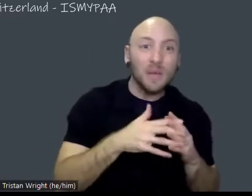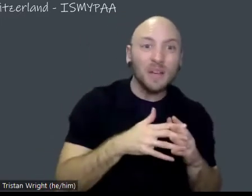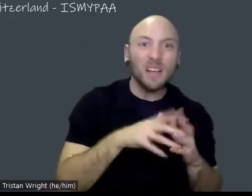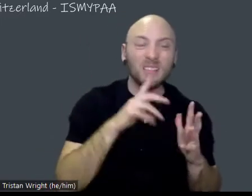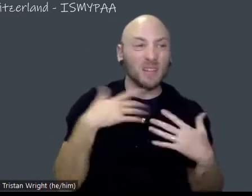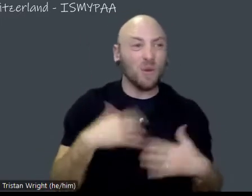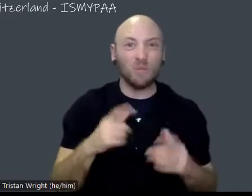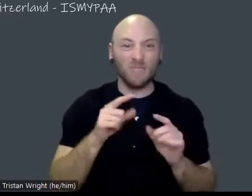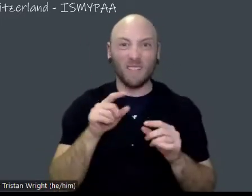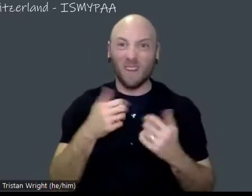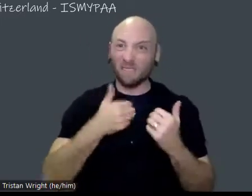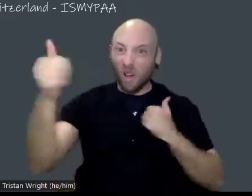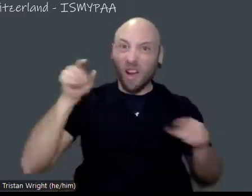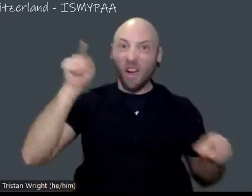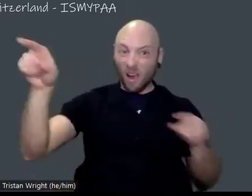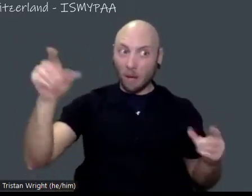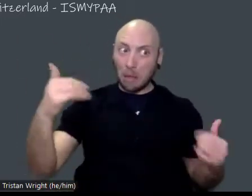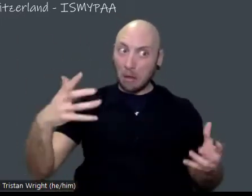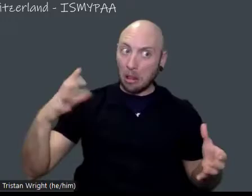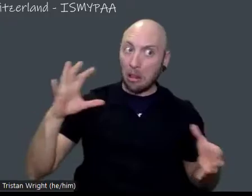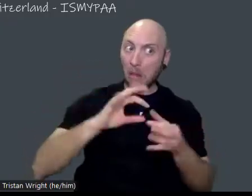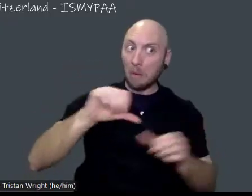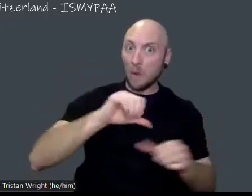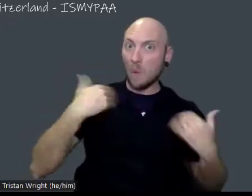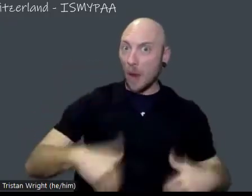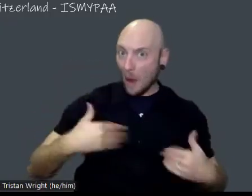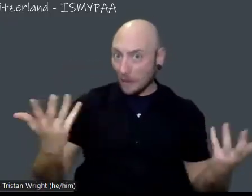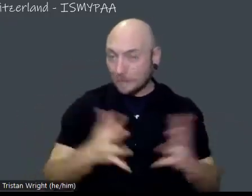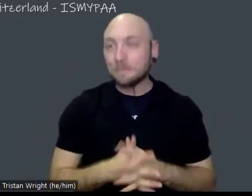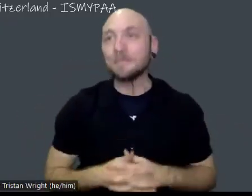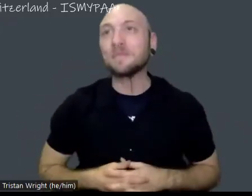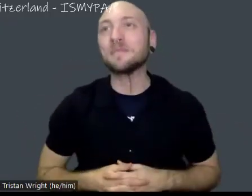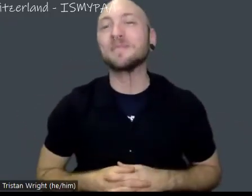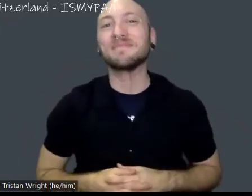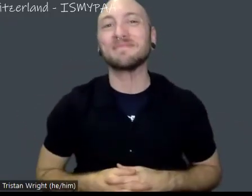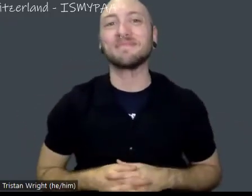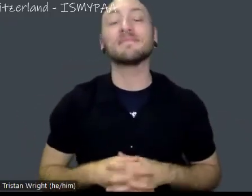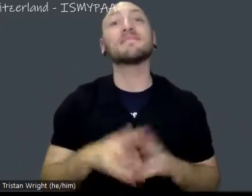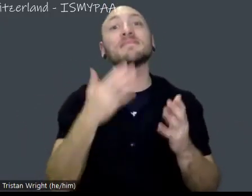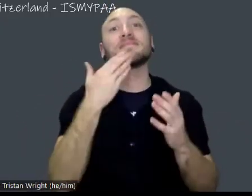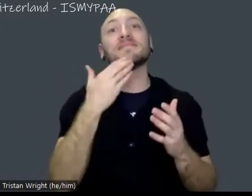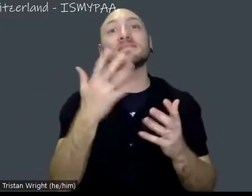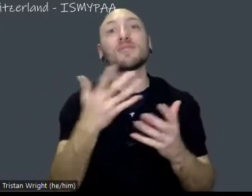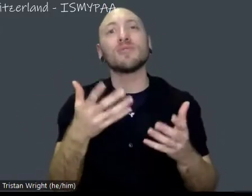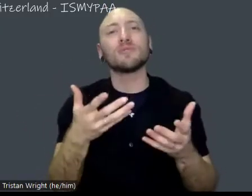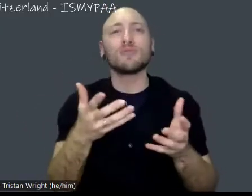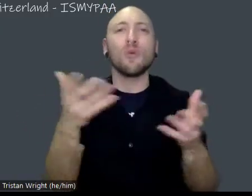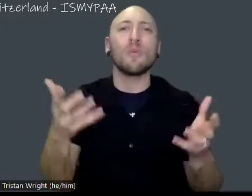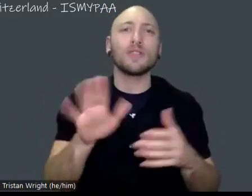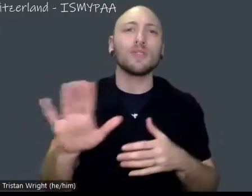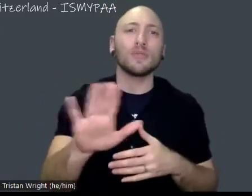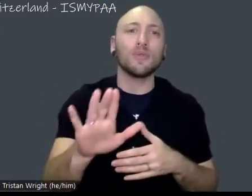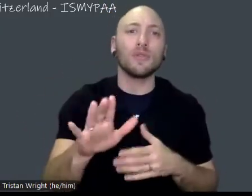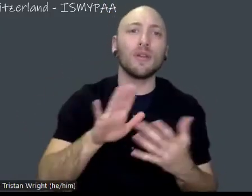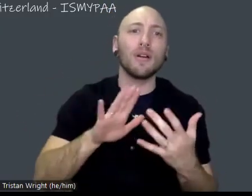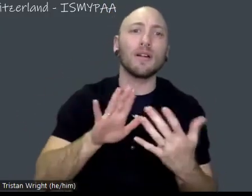amazing. It's amazing. So thank you very much for inviting me and also the other fellows of the